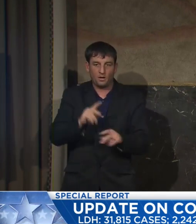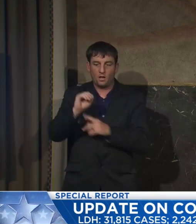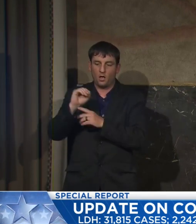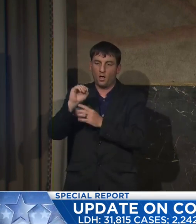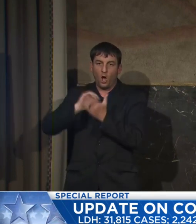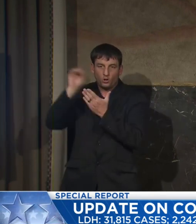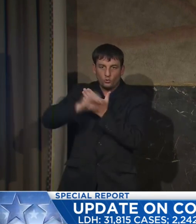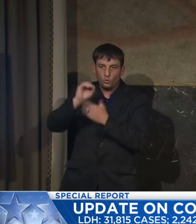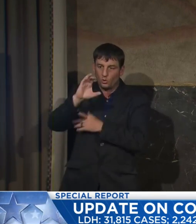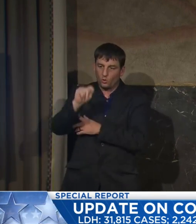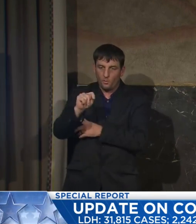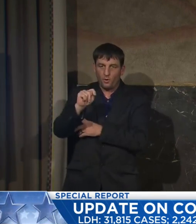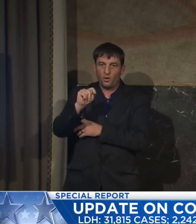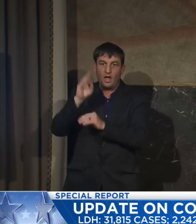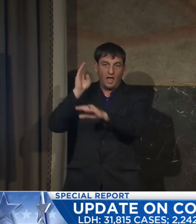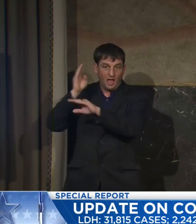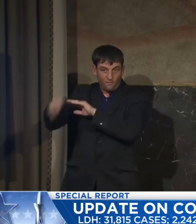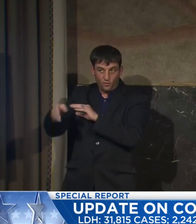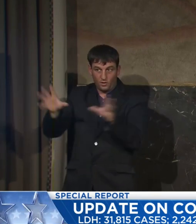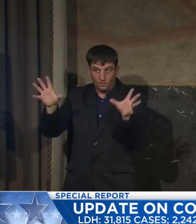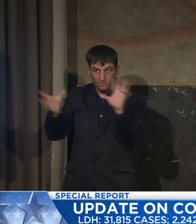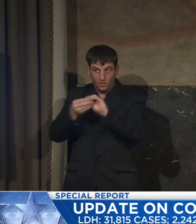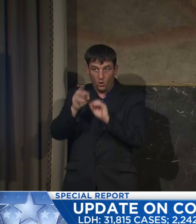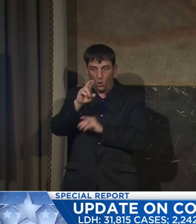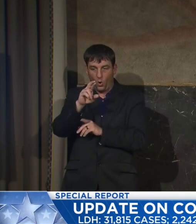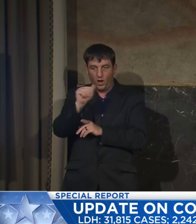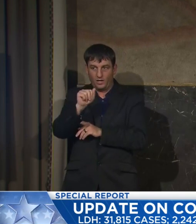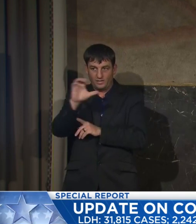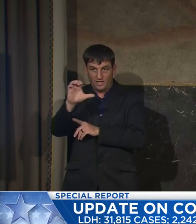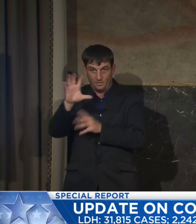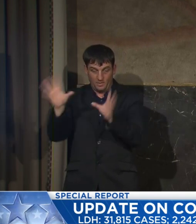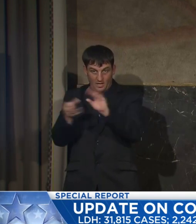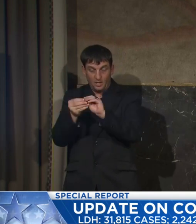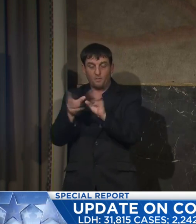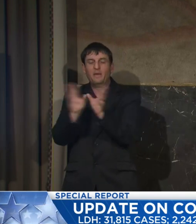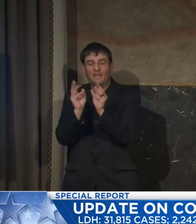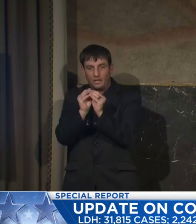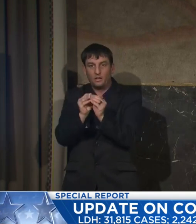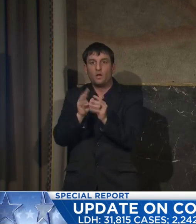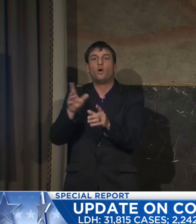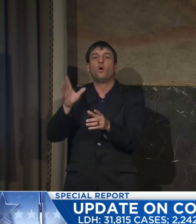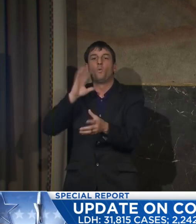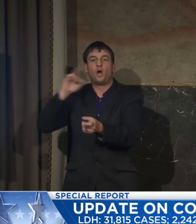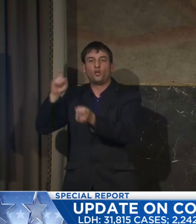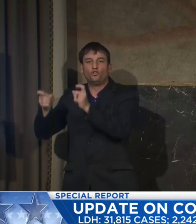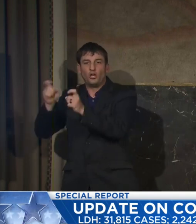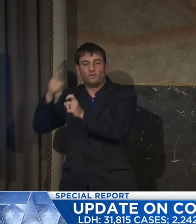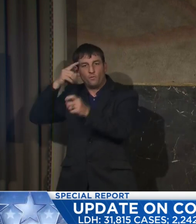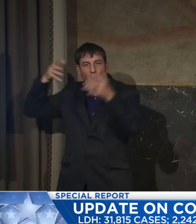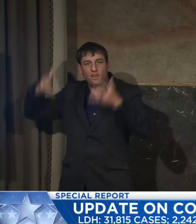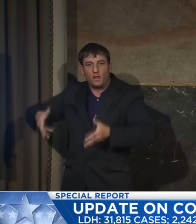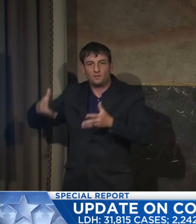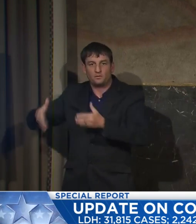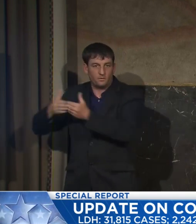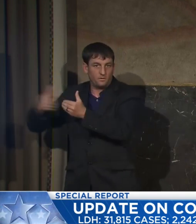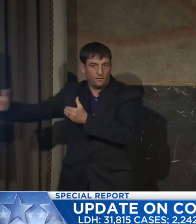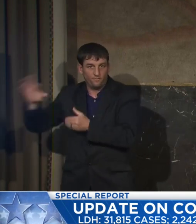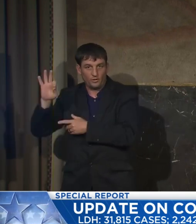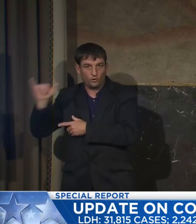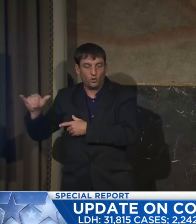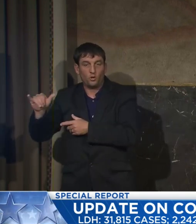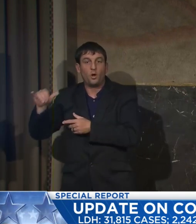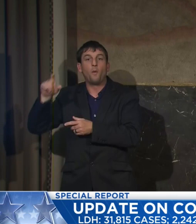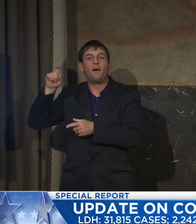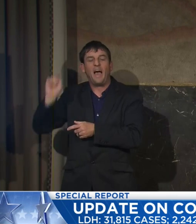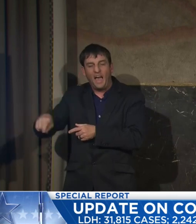meeting to make adjustments to the budget for the remainder of the fiscal year. But we do need to adopt a budget so that